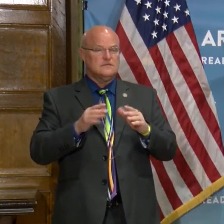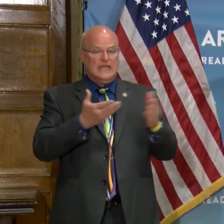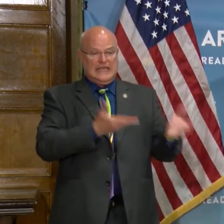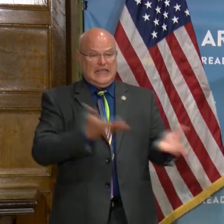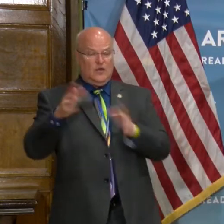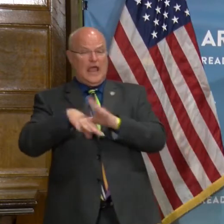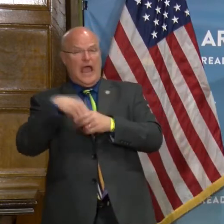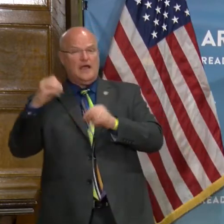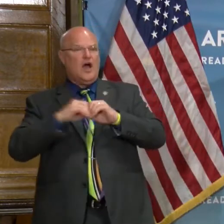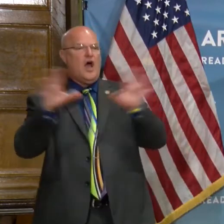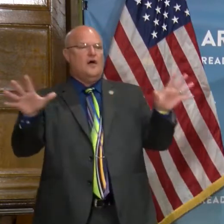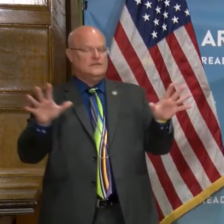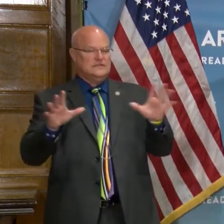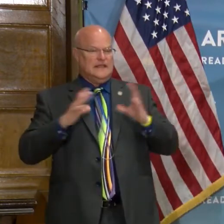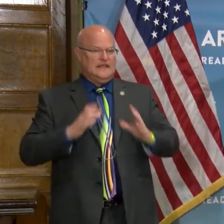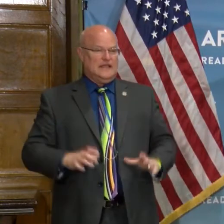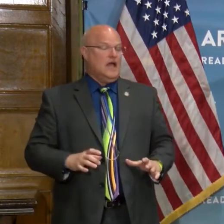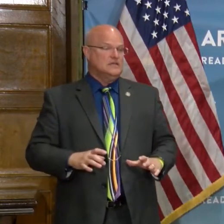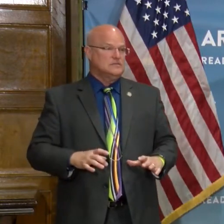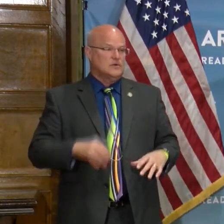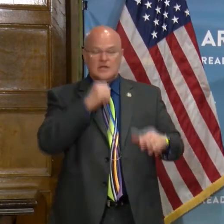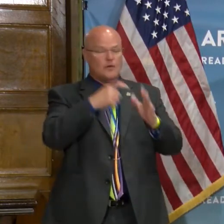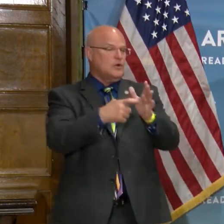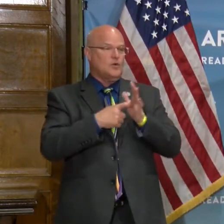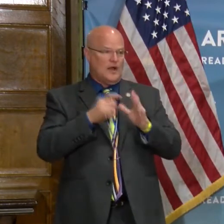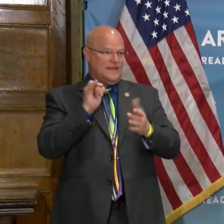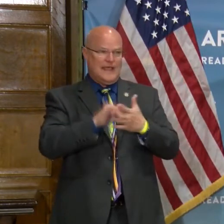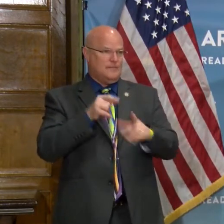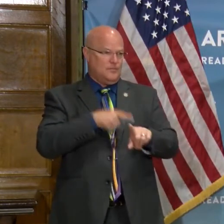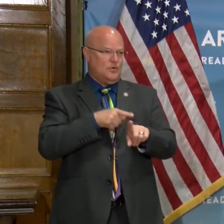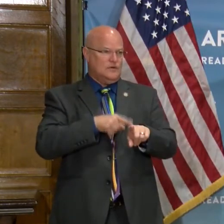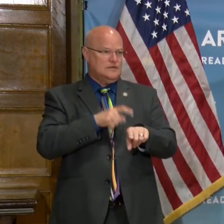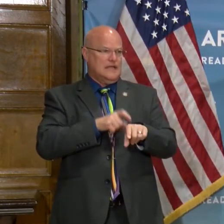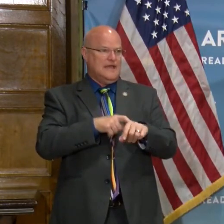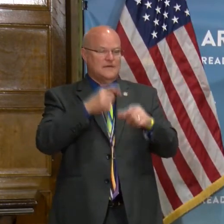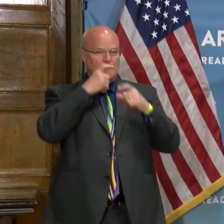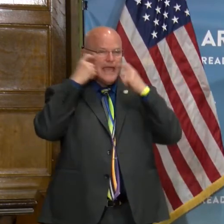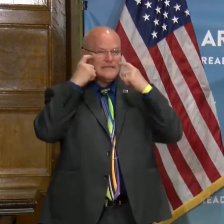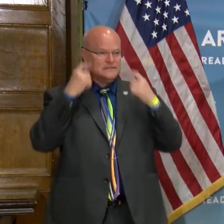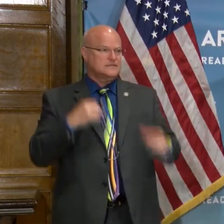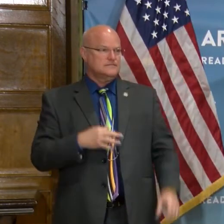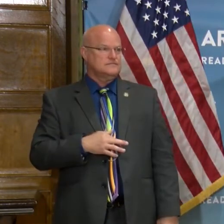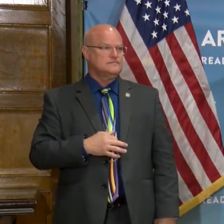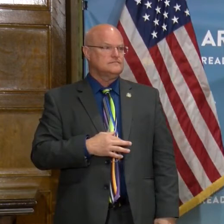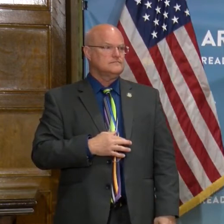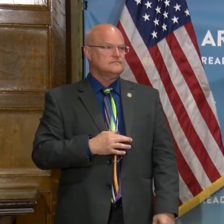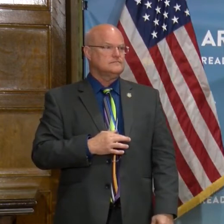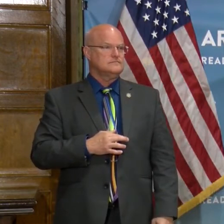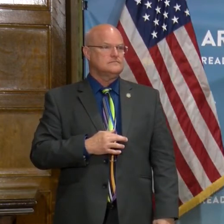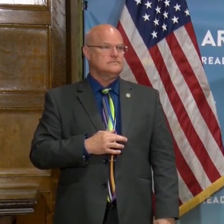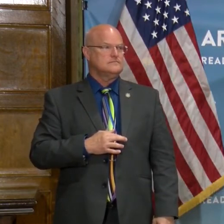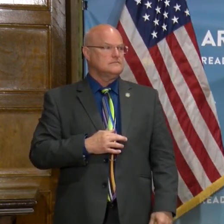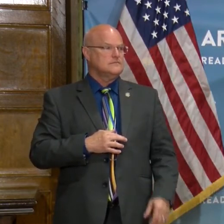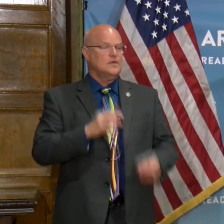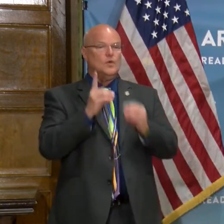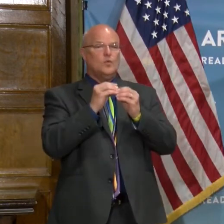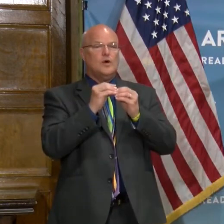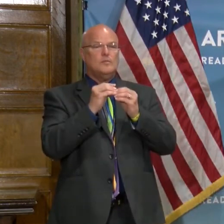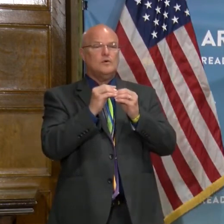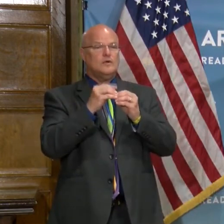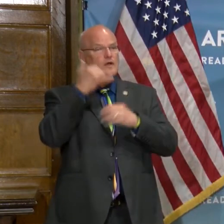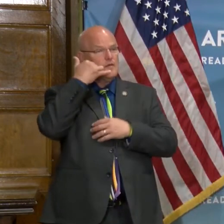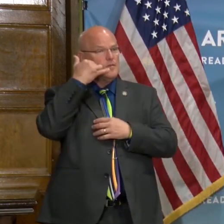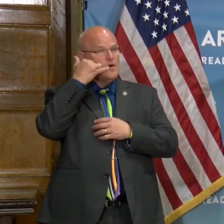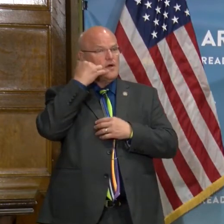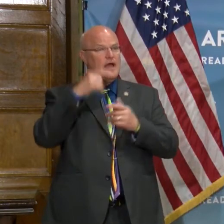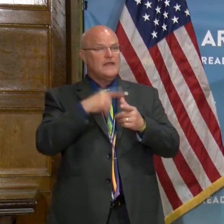carry out, obviously the patron, that is not required at that point to wear a mask. All right, let's take one more question